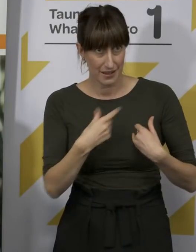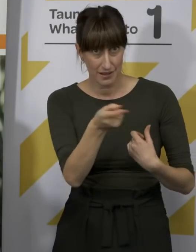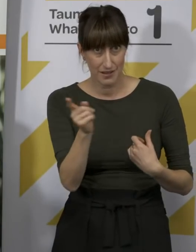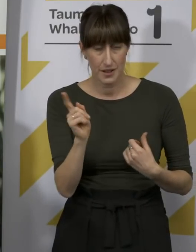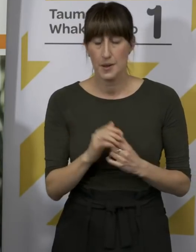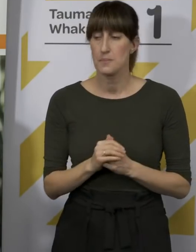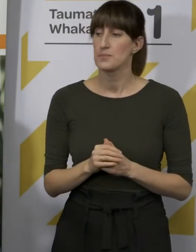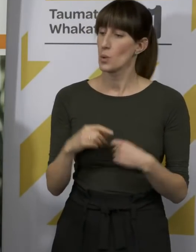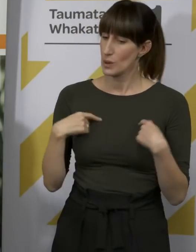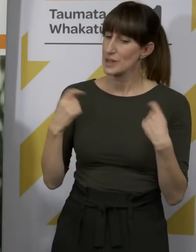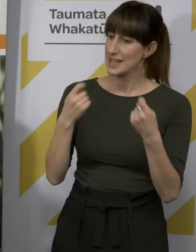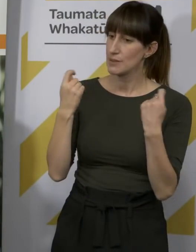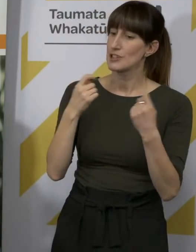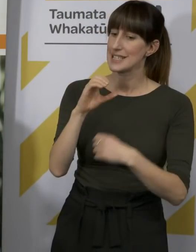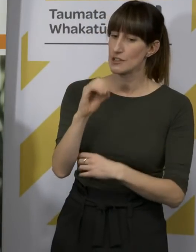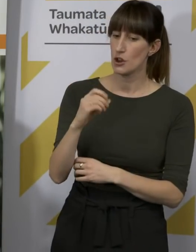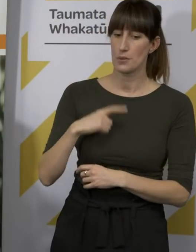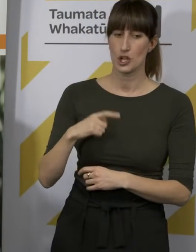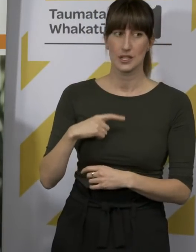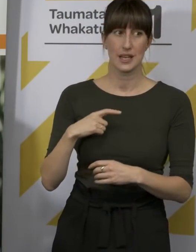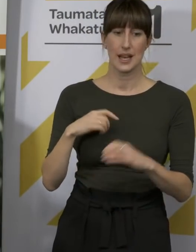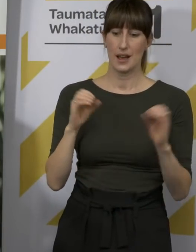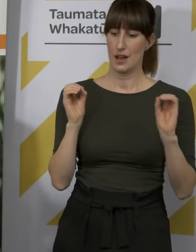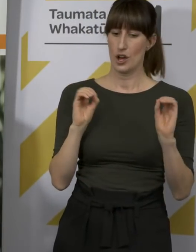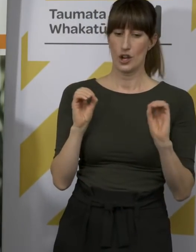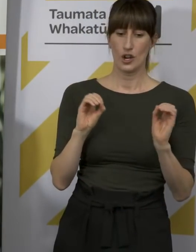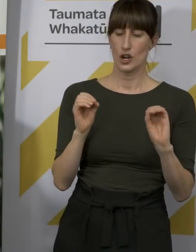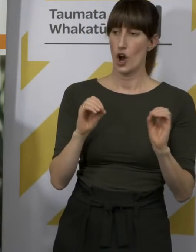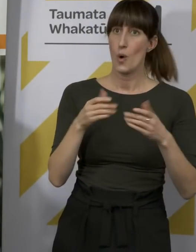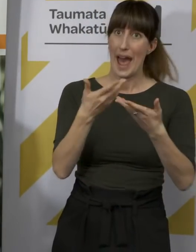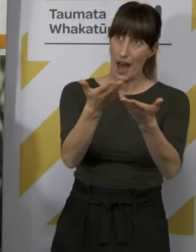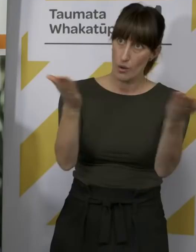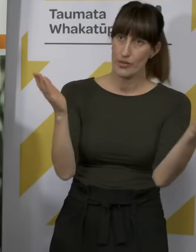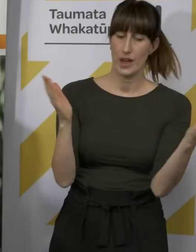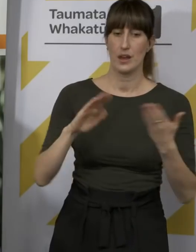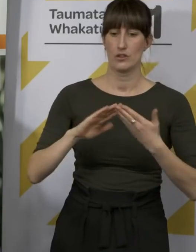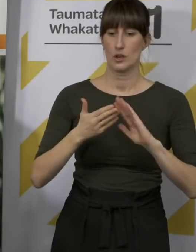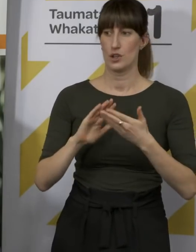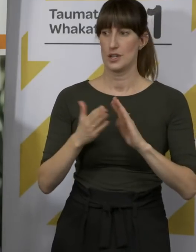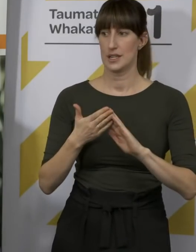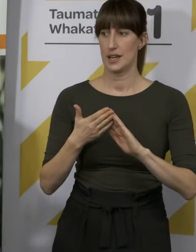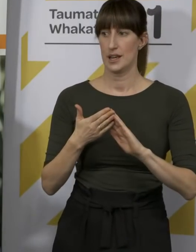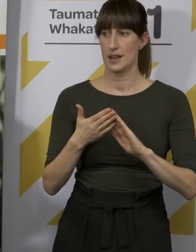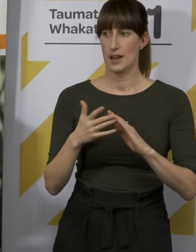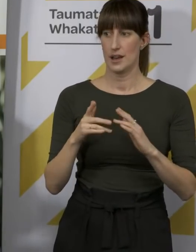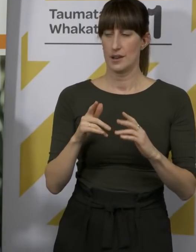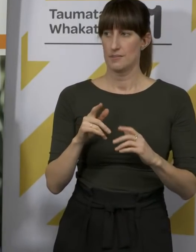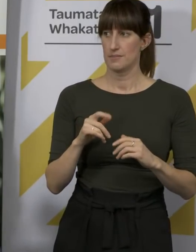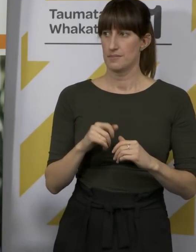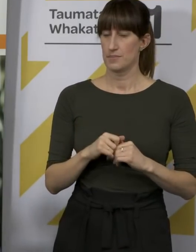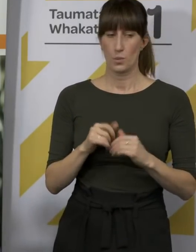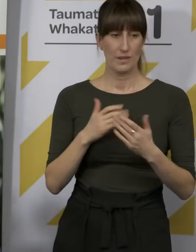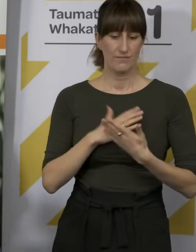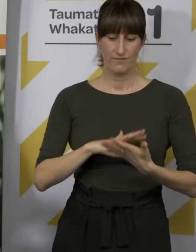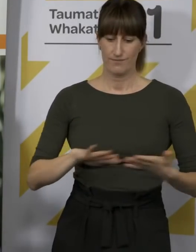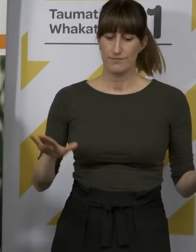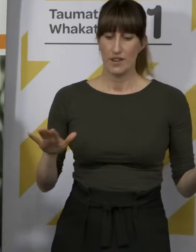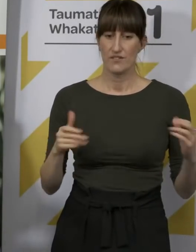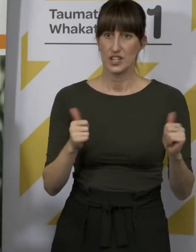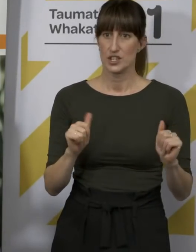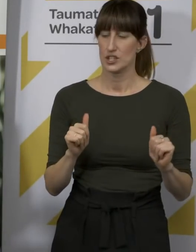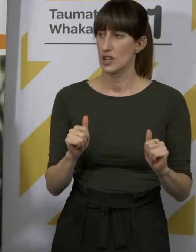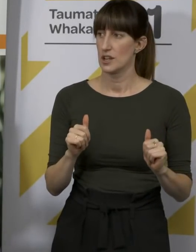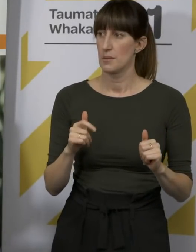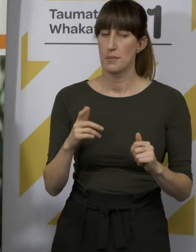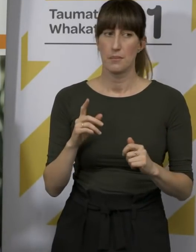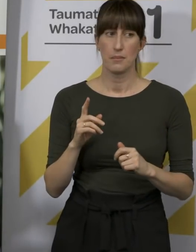who had come through managed isolation or from people who had been infected through community transmission. So you said that the 2,000 odd